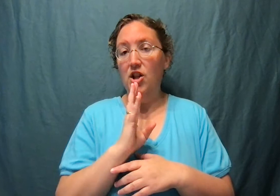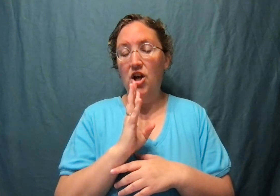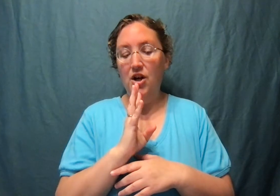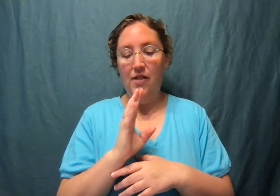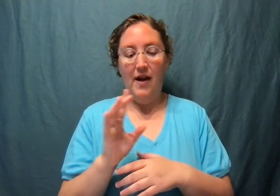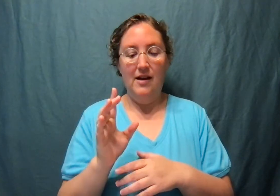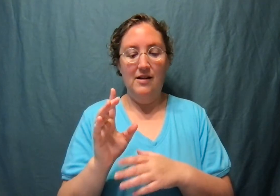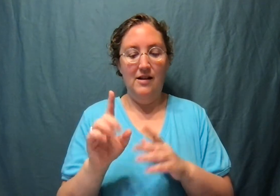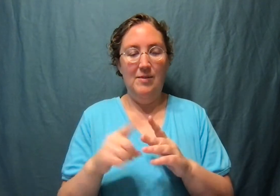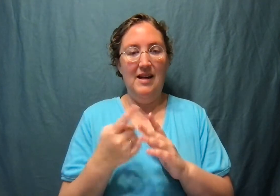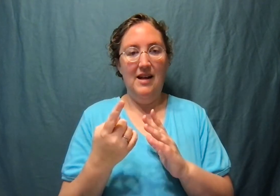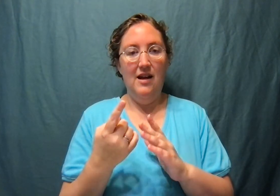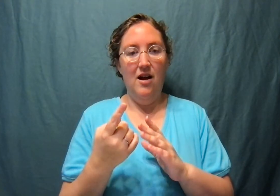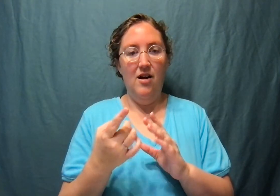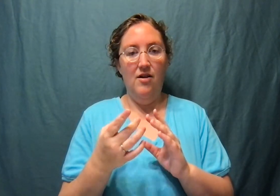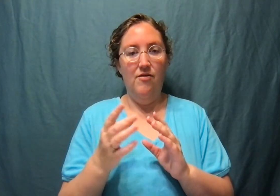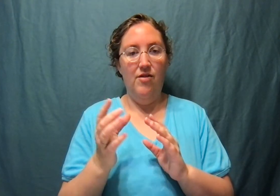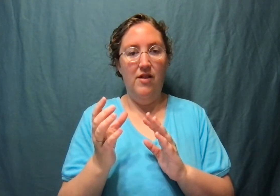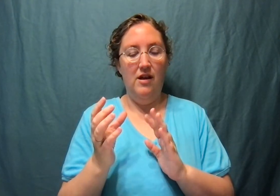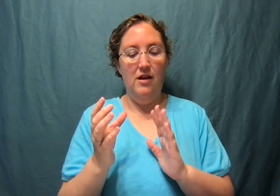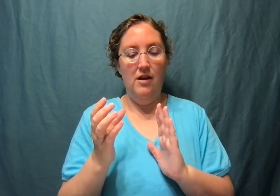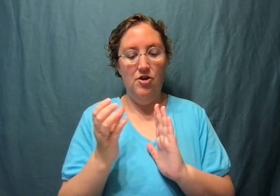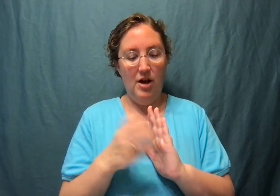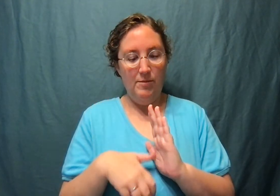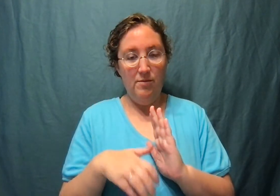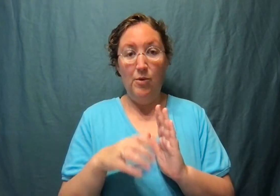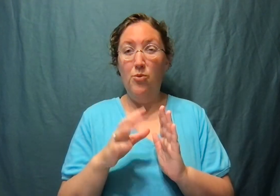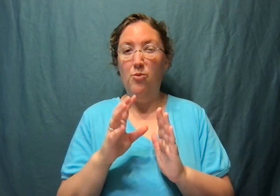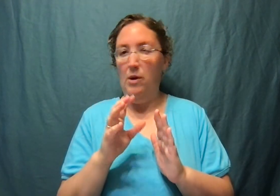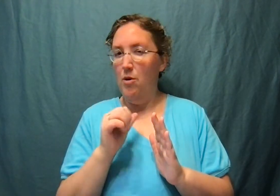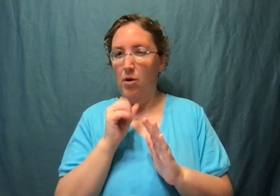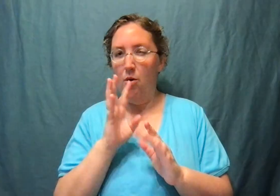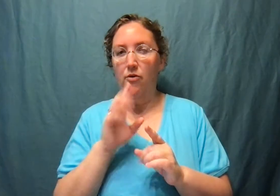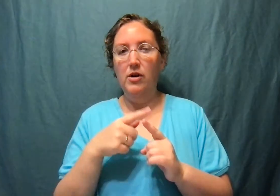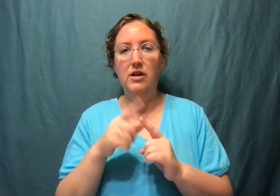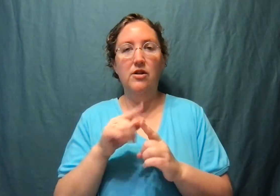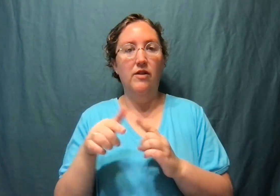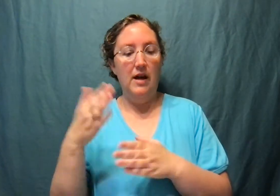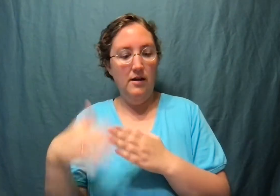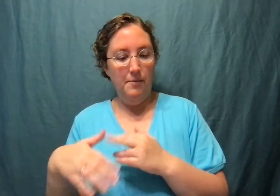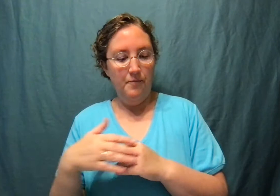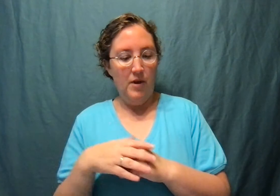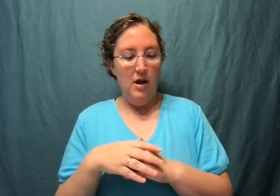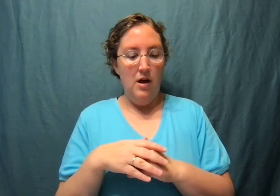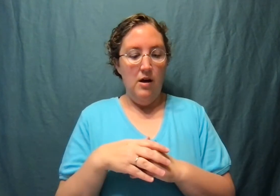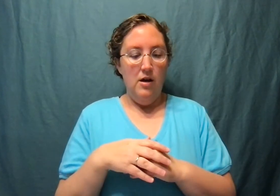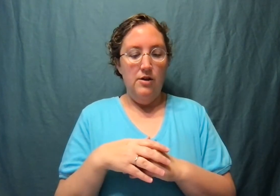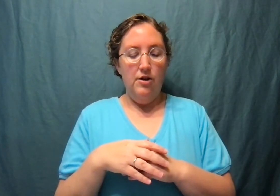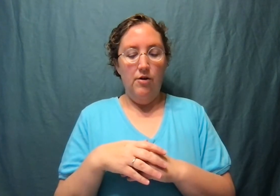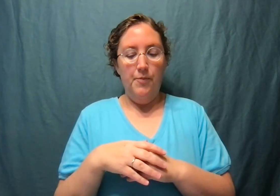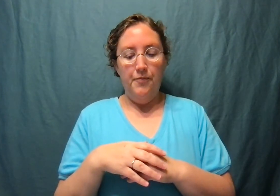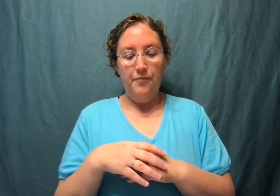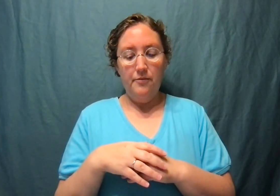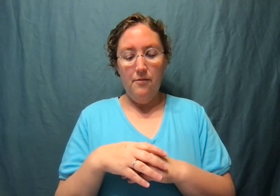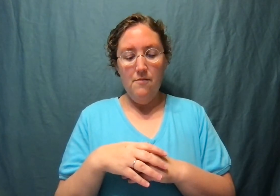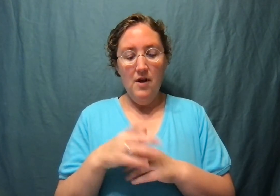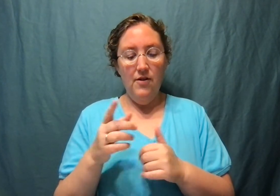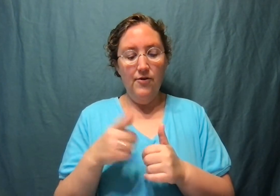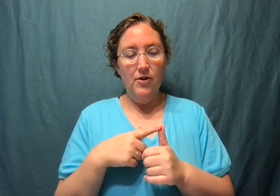monologue that is at the beginning of the chapter, but we won't go over it until the end. So, the